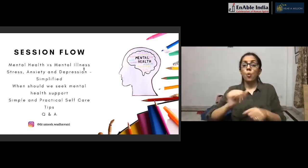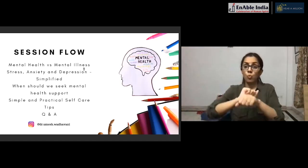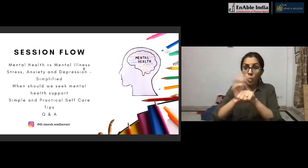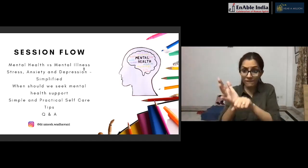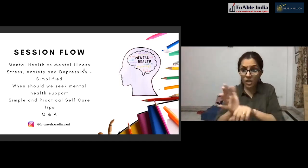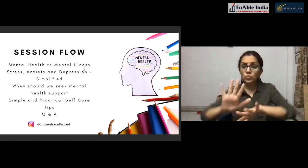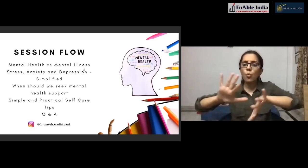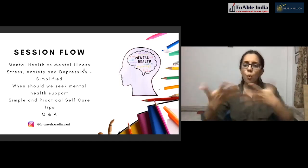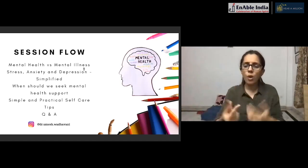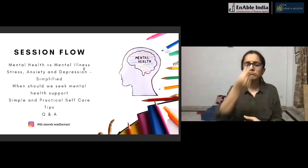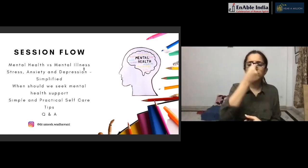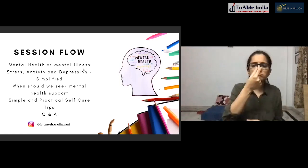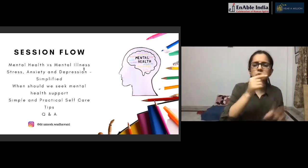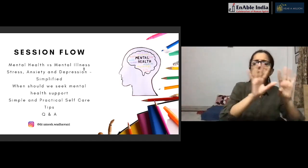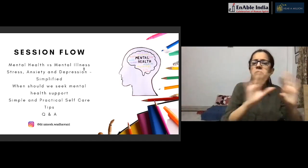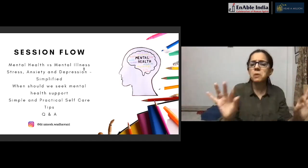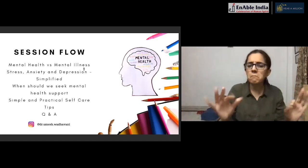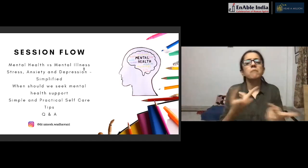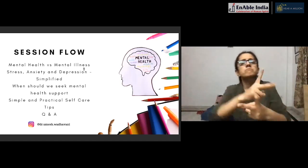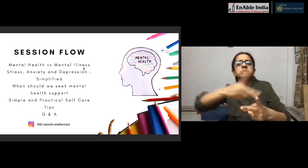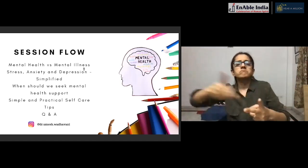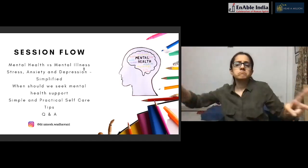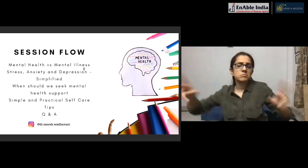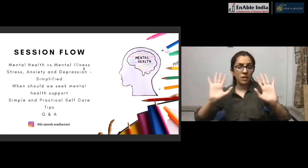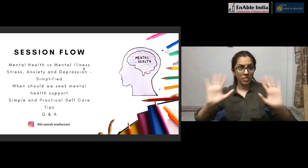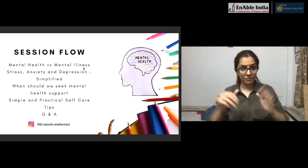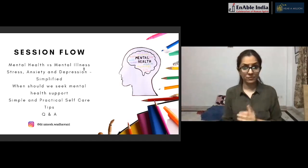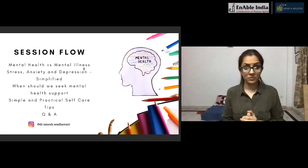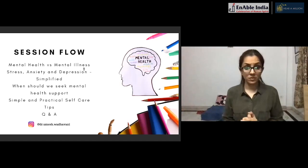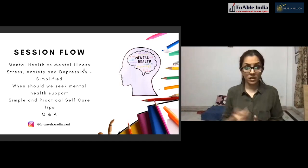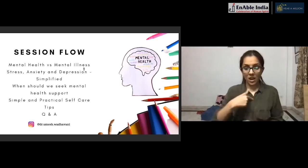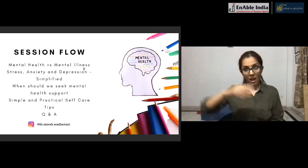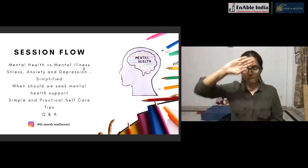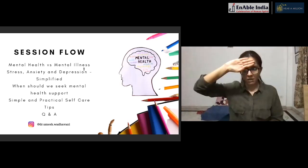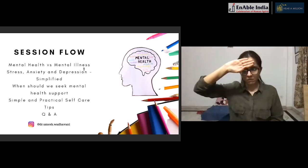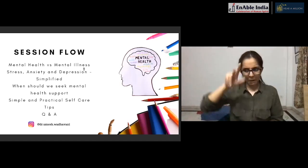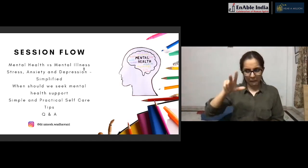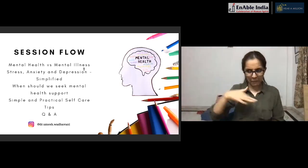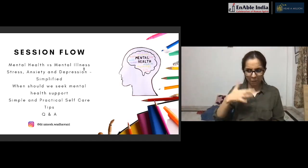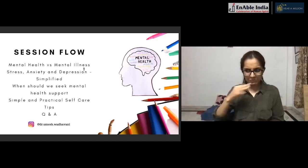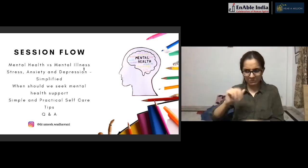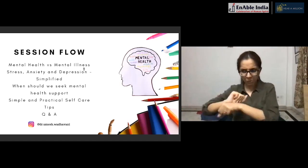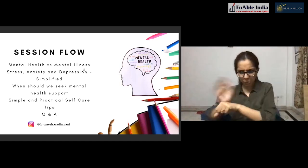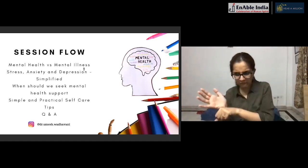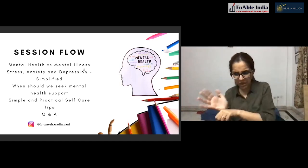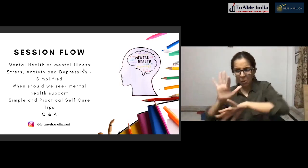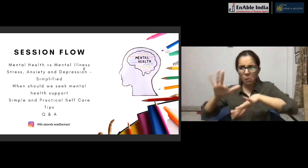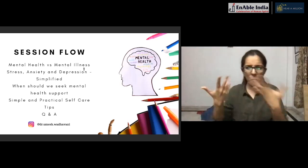both. But how do we find out whether we have cold or COVID?